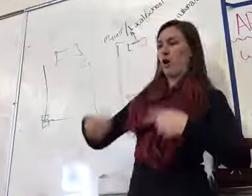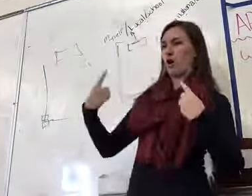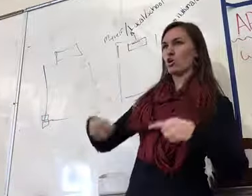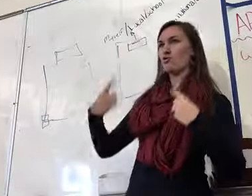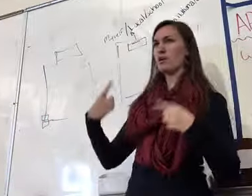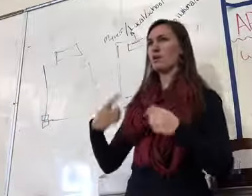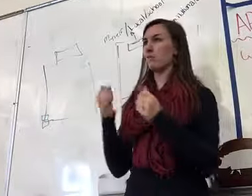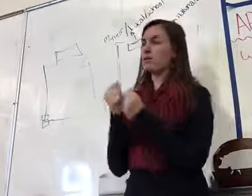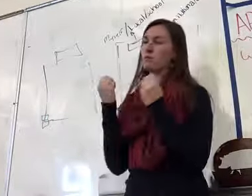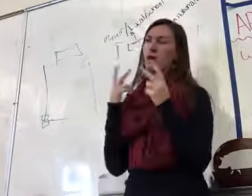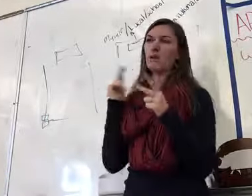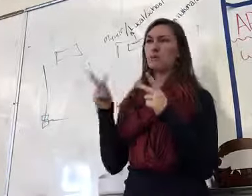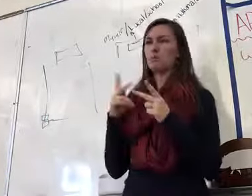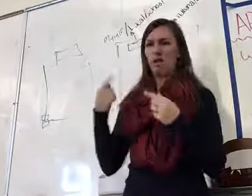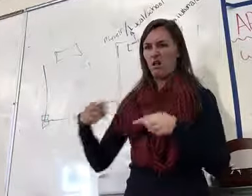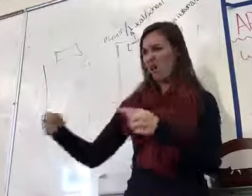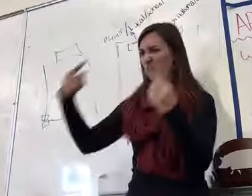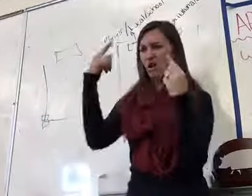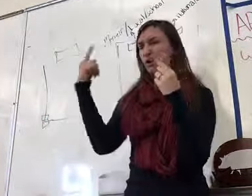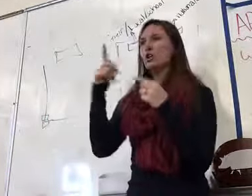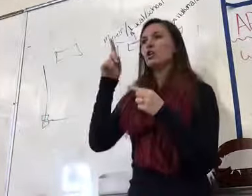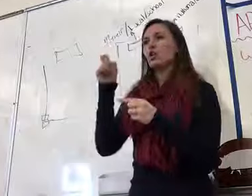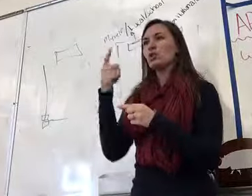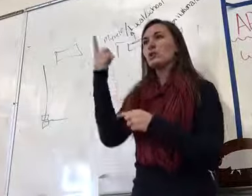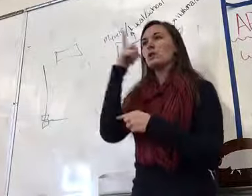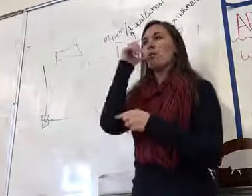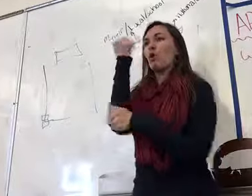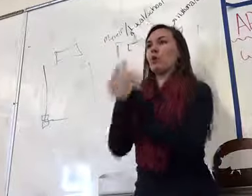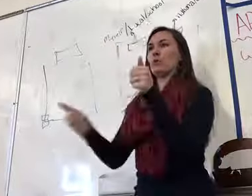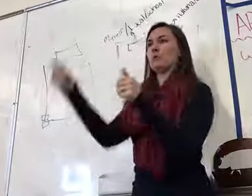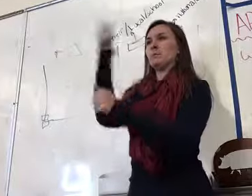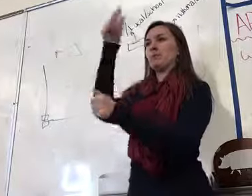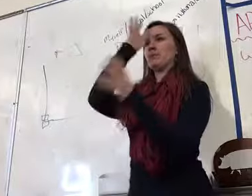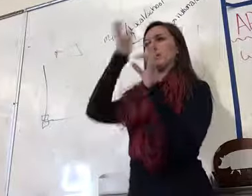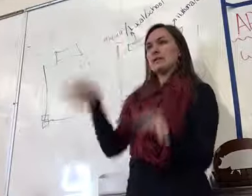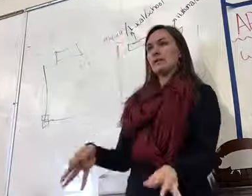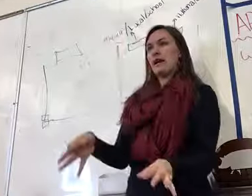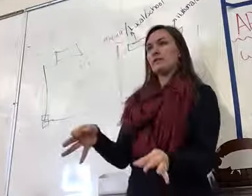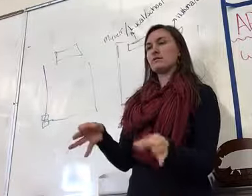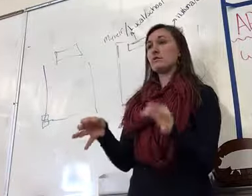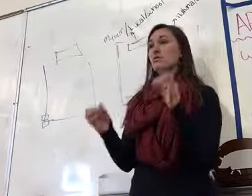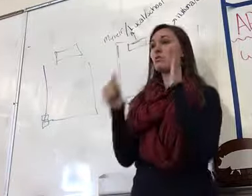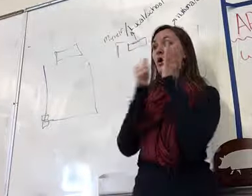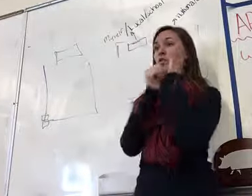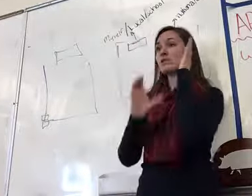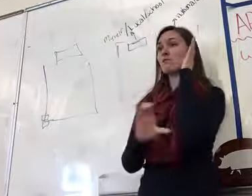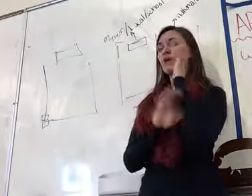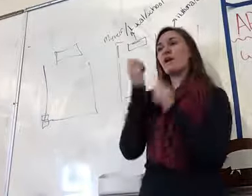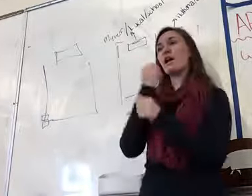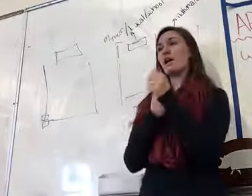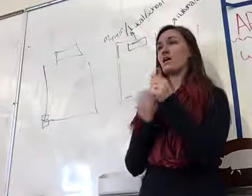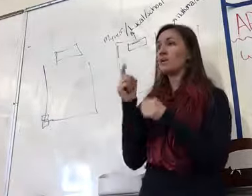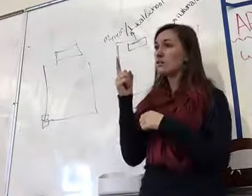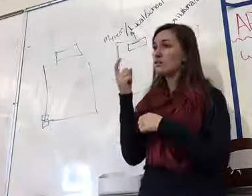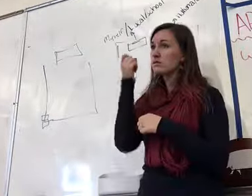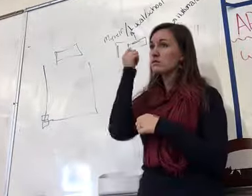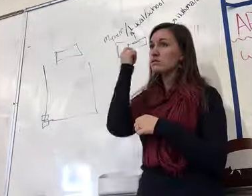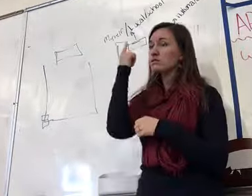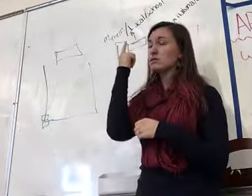250 people. You're not going to make any decisions, especially because according to the Articles, everyone had to vote yes. It's really hard to get 300 delegates to all agree